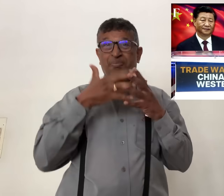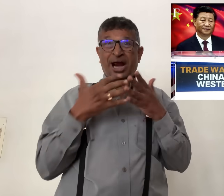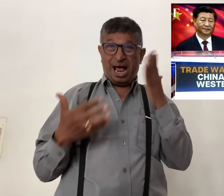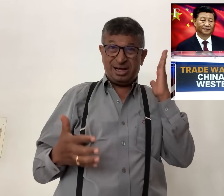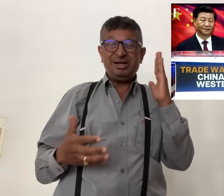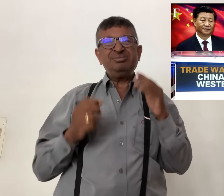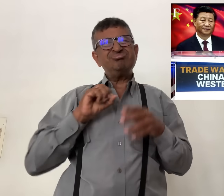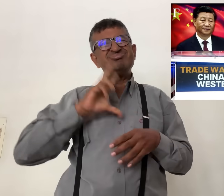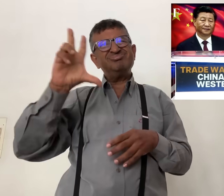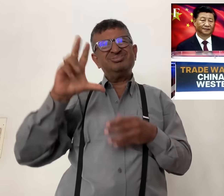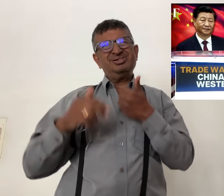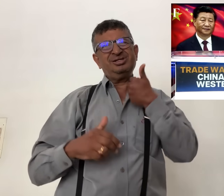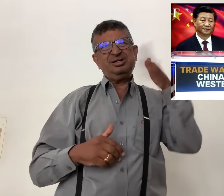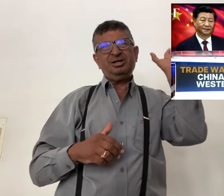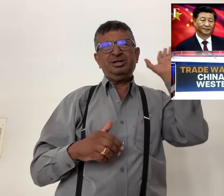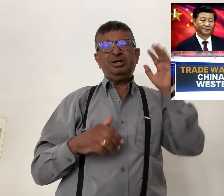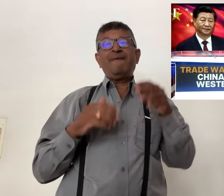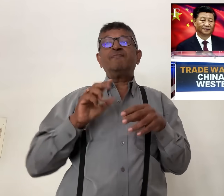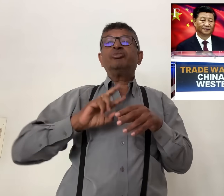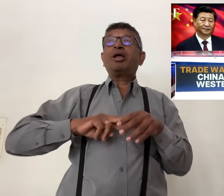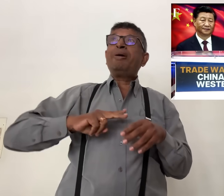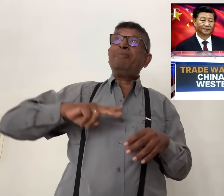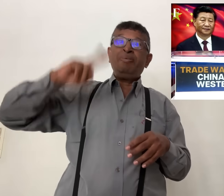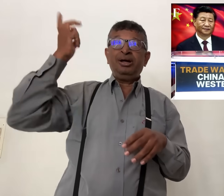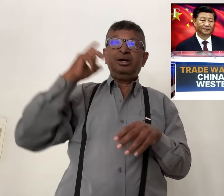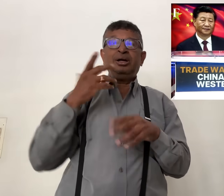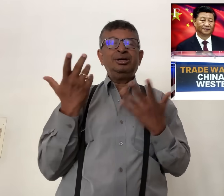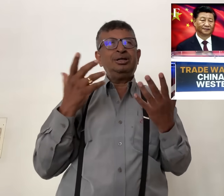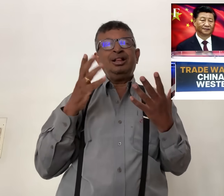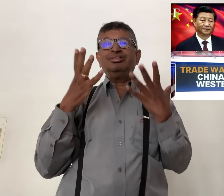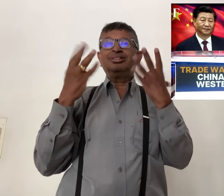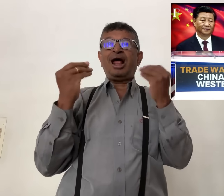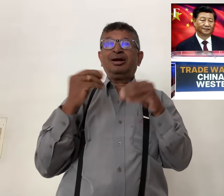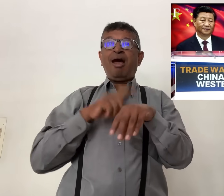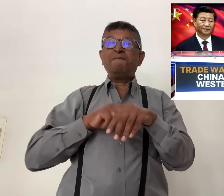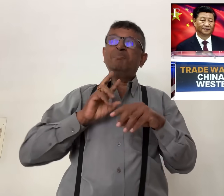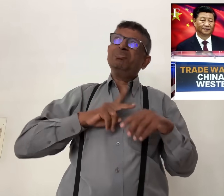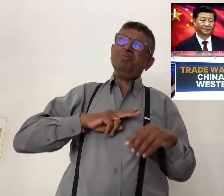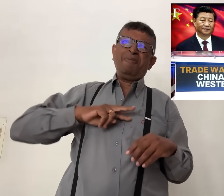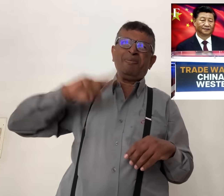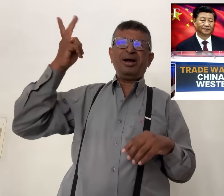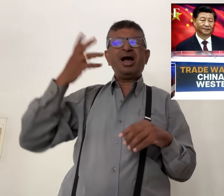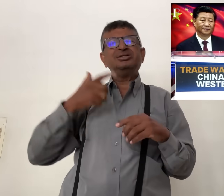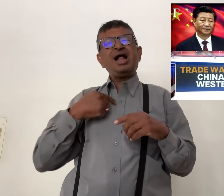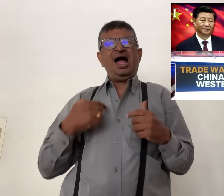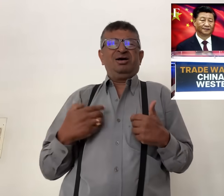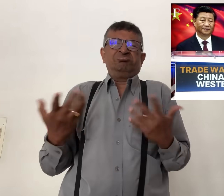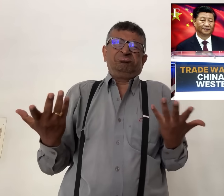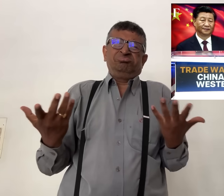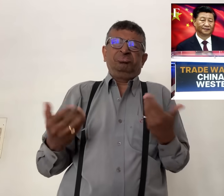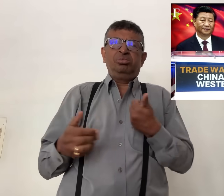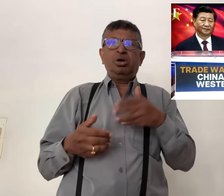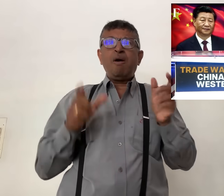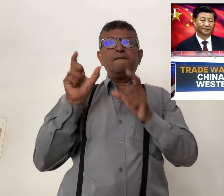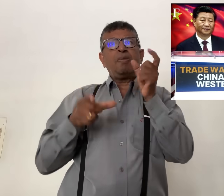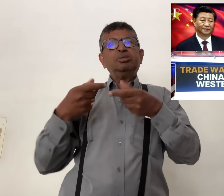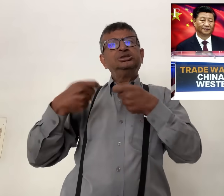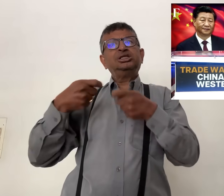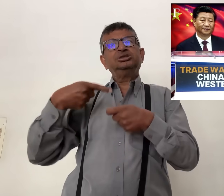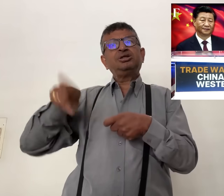The trade war has entered a new phase. China has changed its posture. It is no longer playing defense. It has gone on the offensive. China is now taking the fight straight to the American consumer.